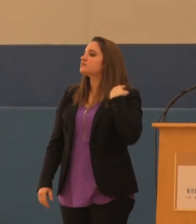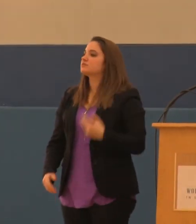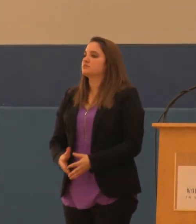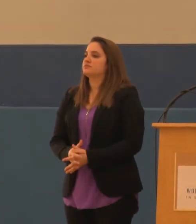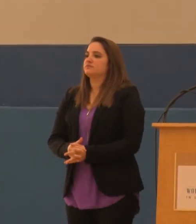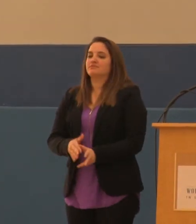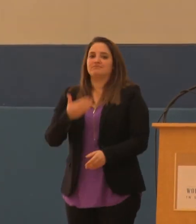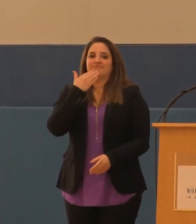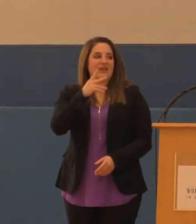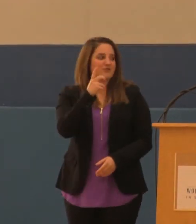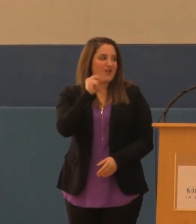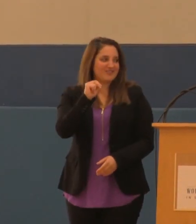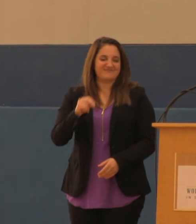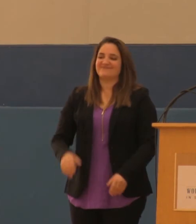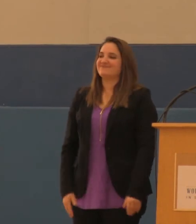Thank you, Karen.